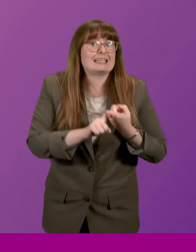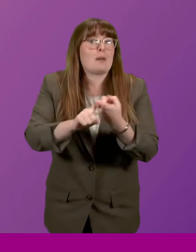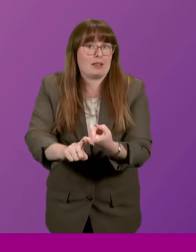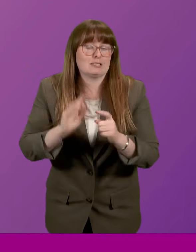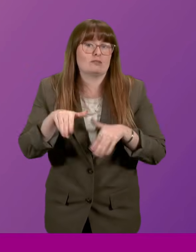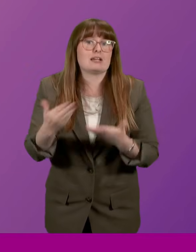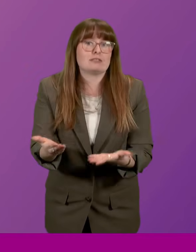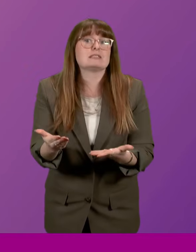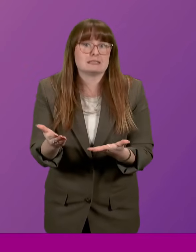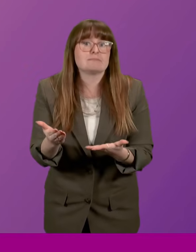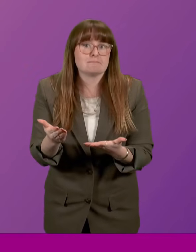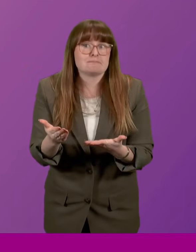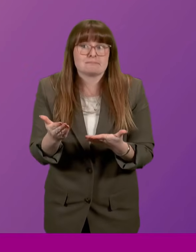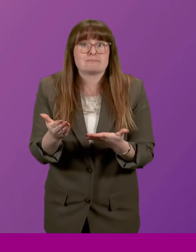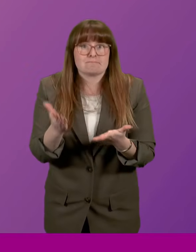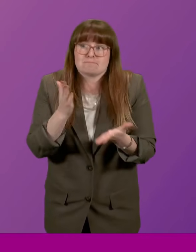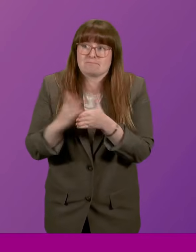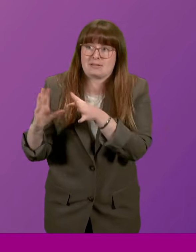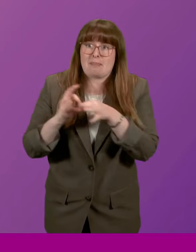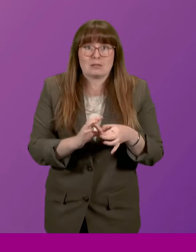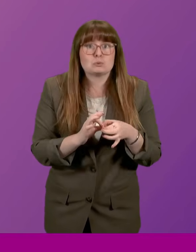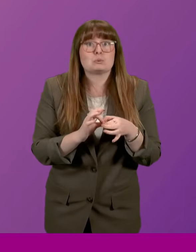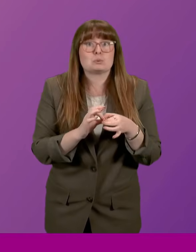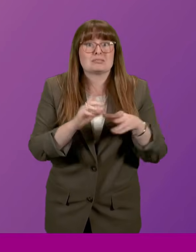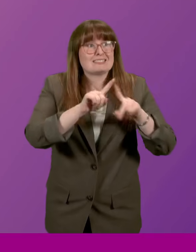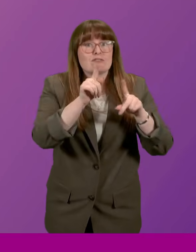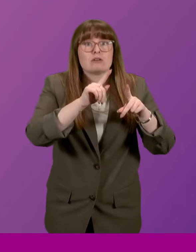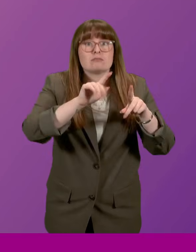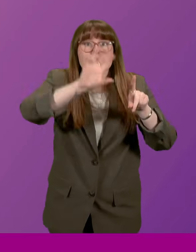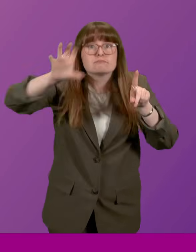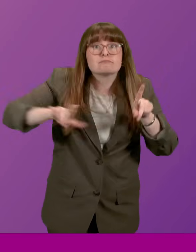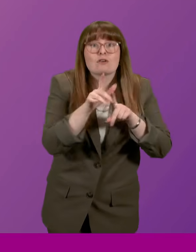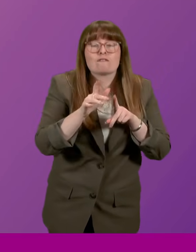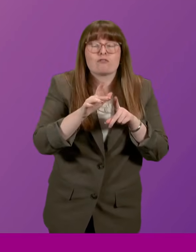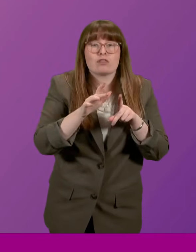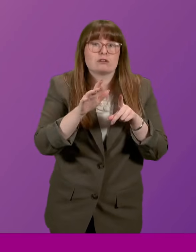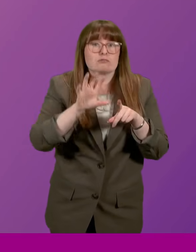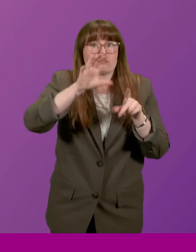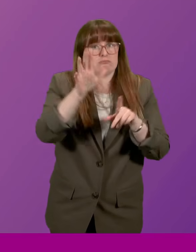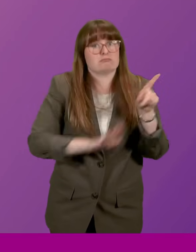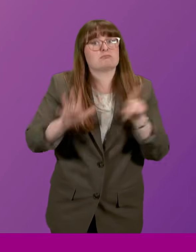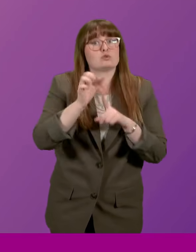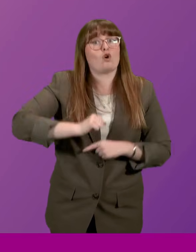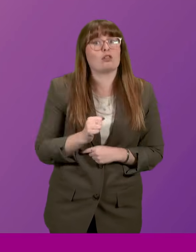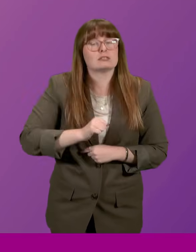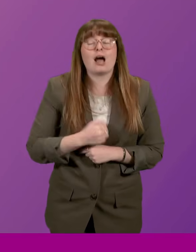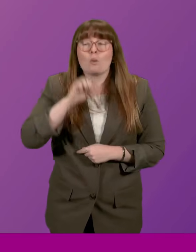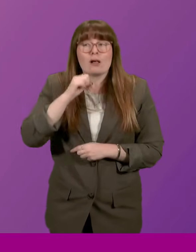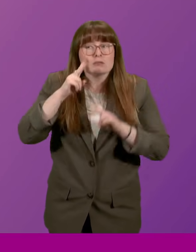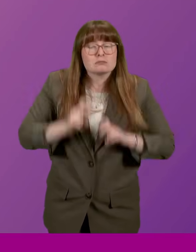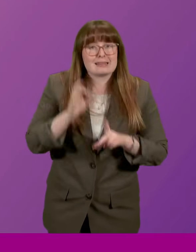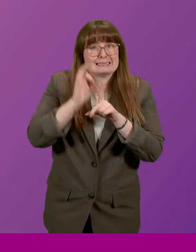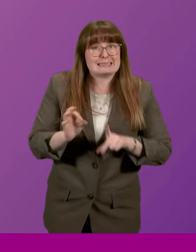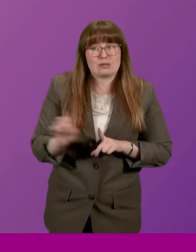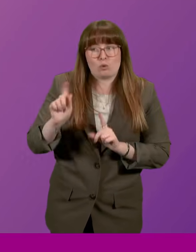of services as they relate to individual parts of the country where demand for services lie. I'll look at the details of what